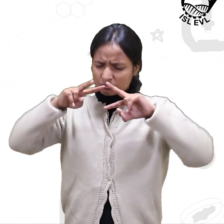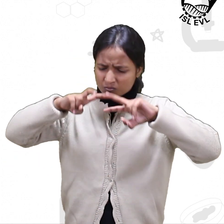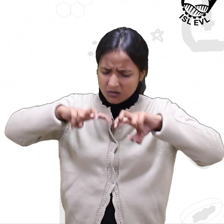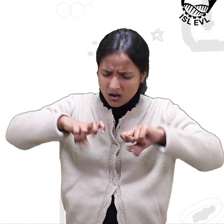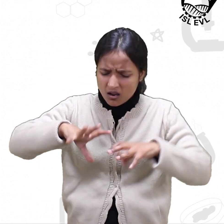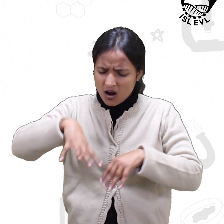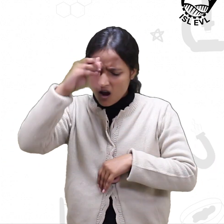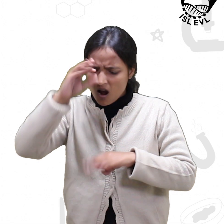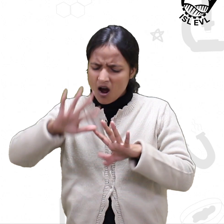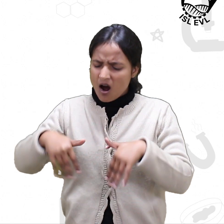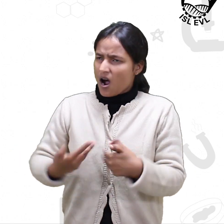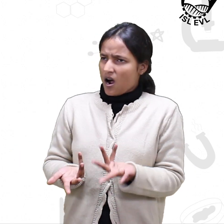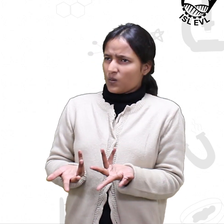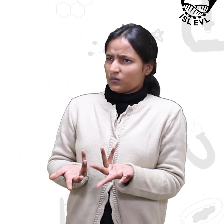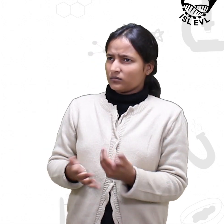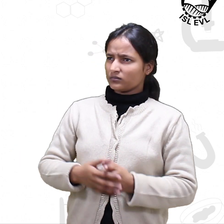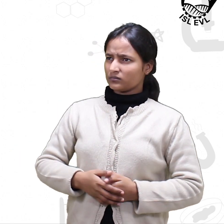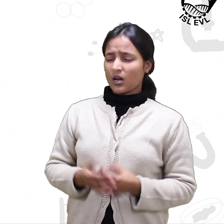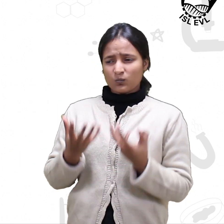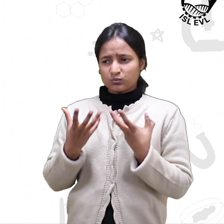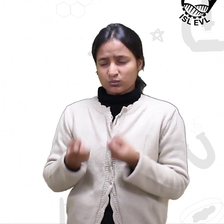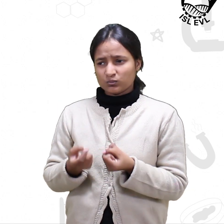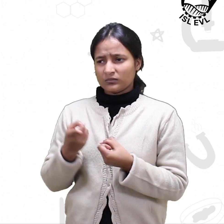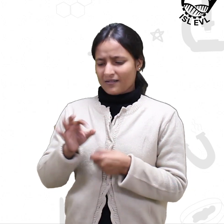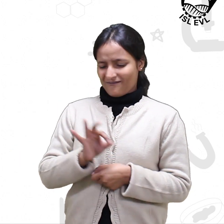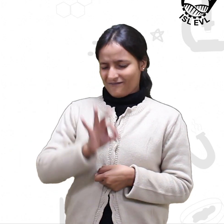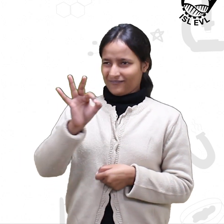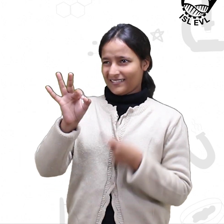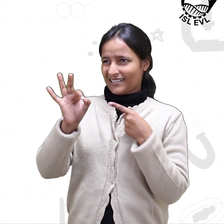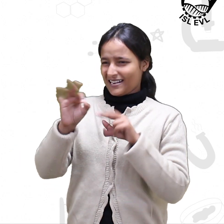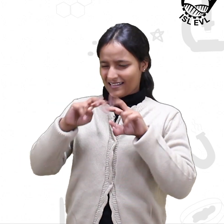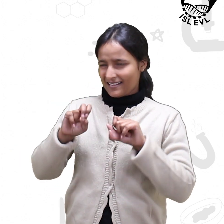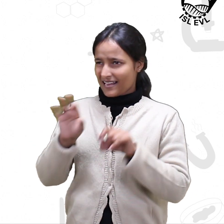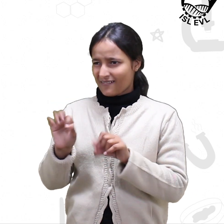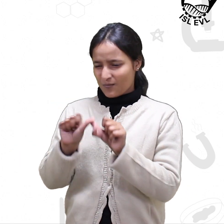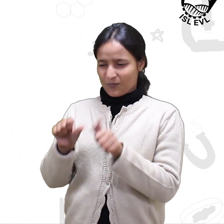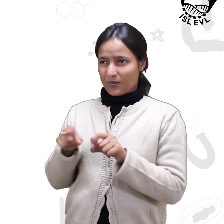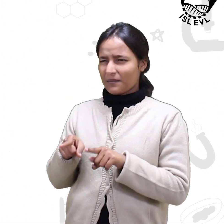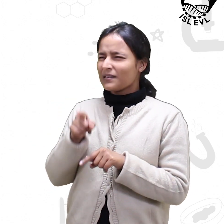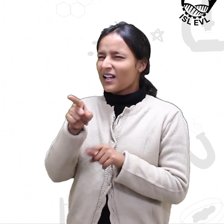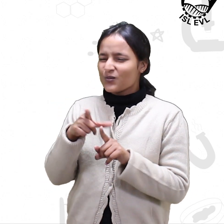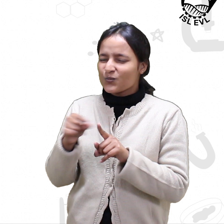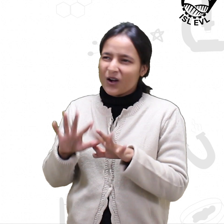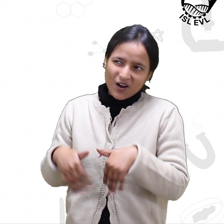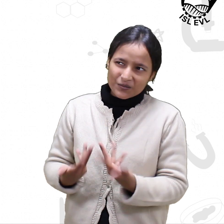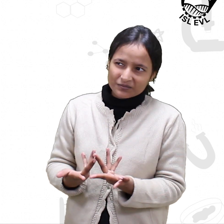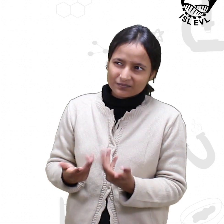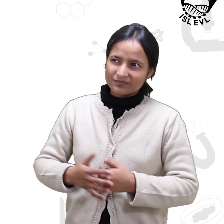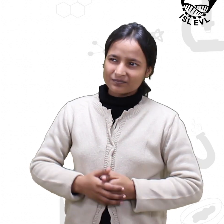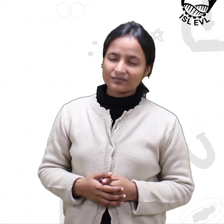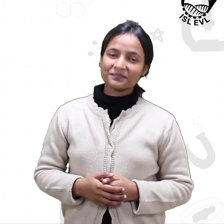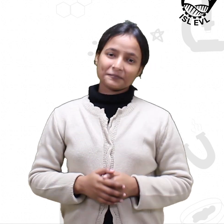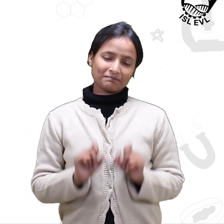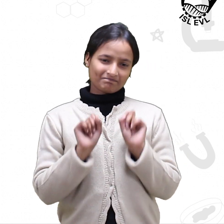how you actually study this phenomenon in your lab. We know that you work with fruit flies, right? So how do